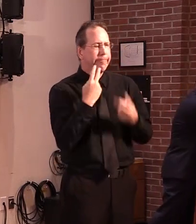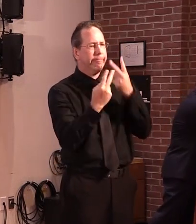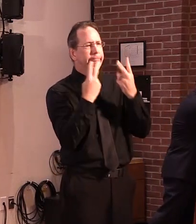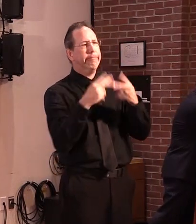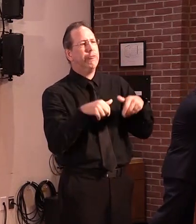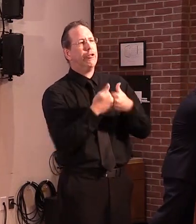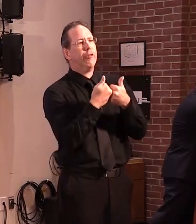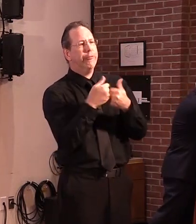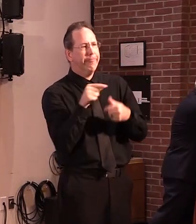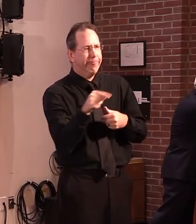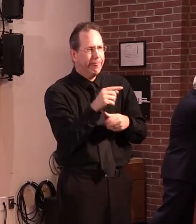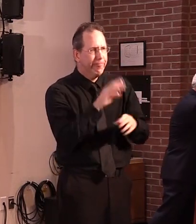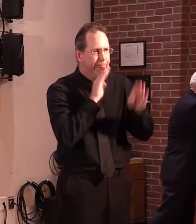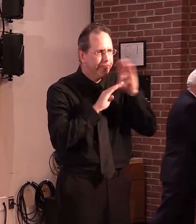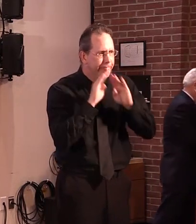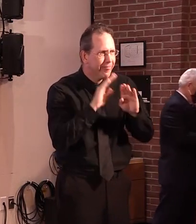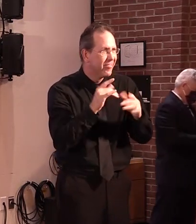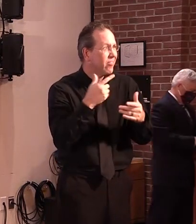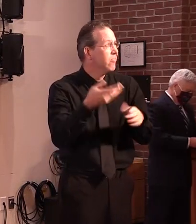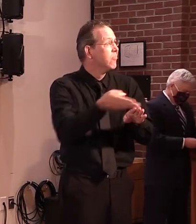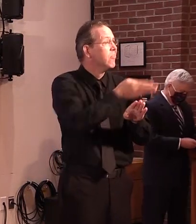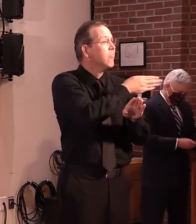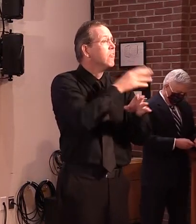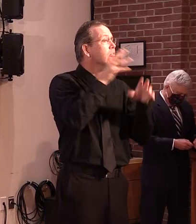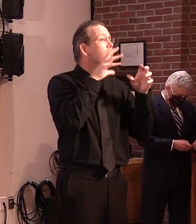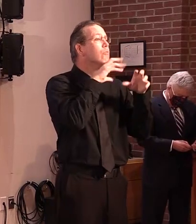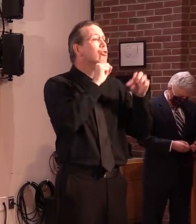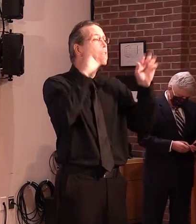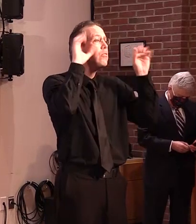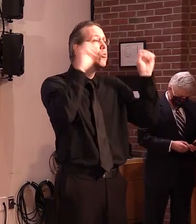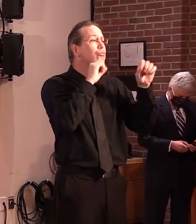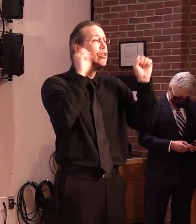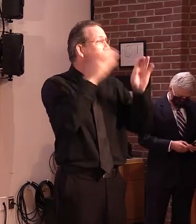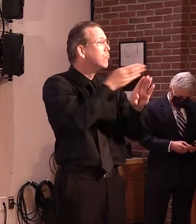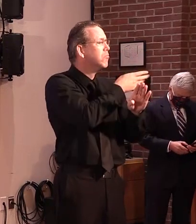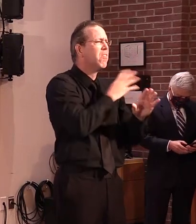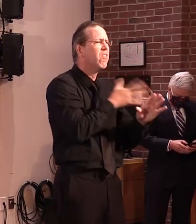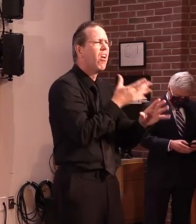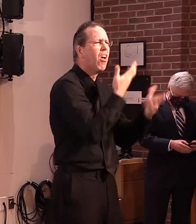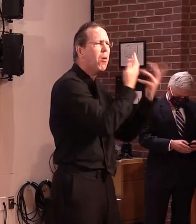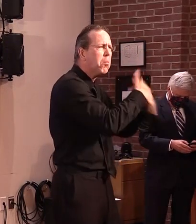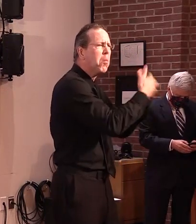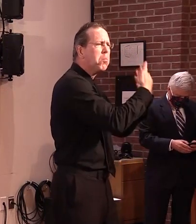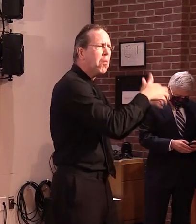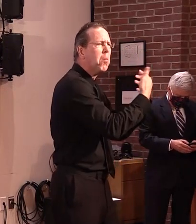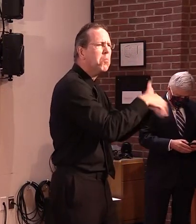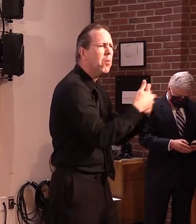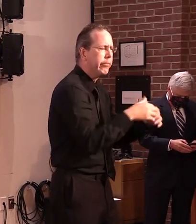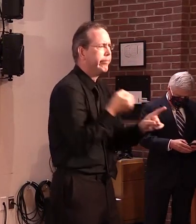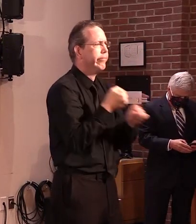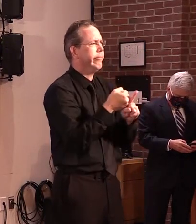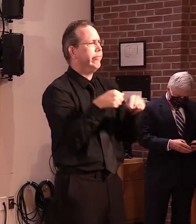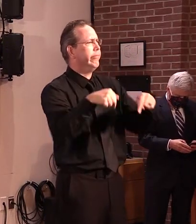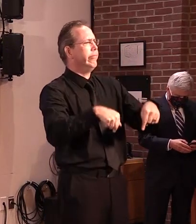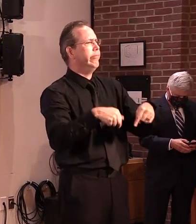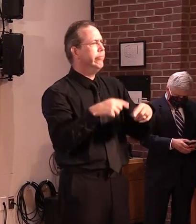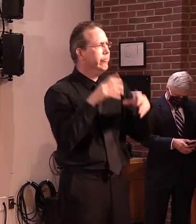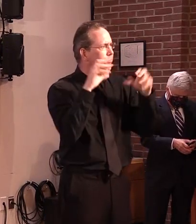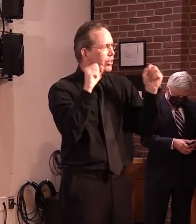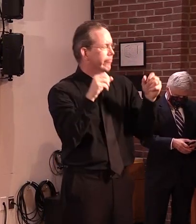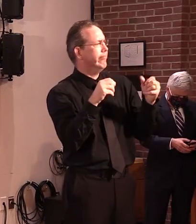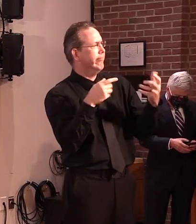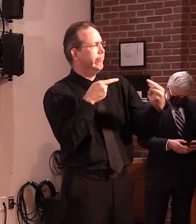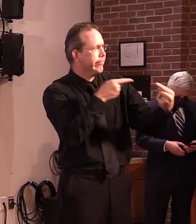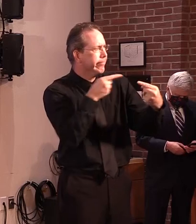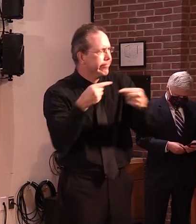myself in when we were challenged, such as with the anthrax attacks following 9/11. There was